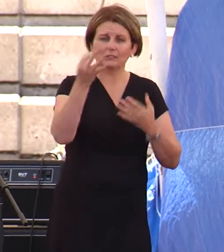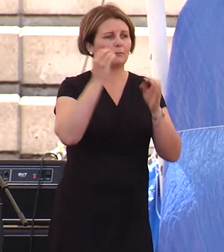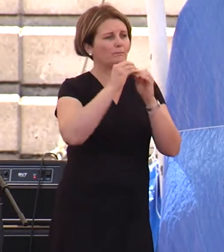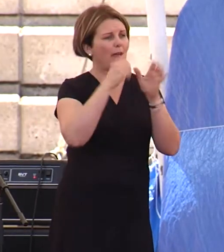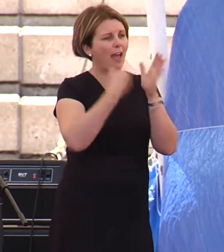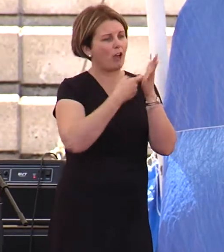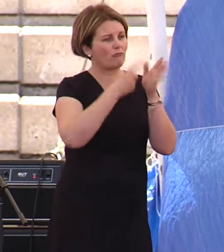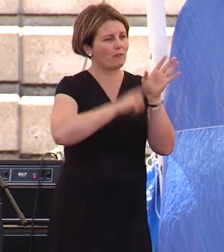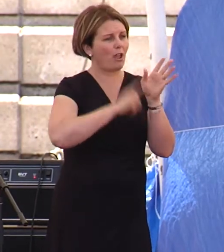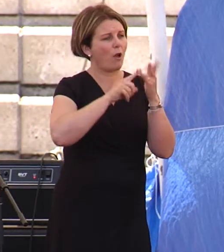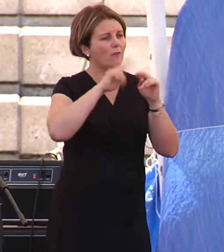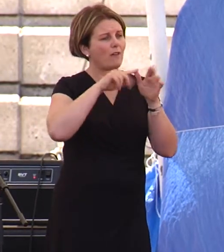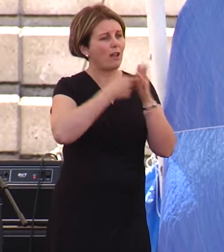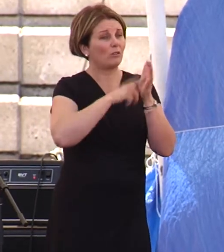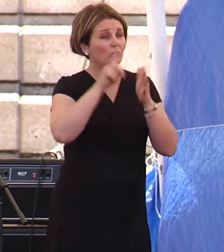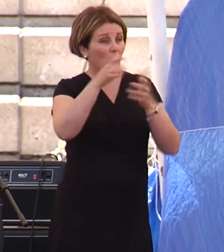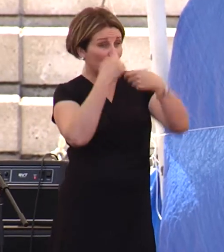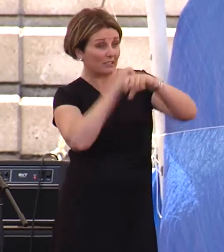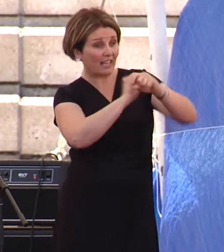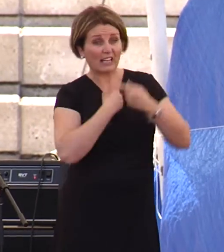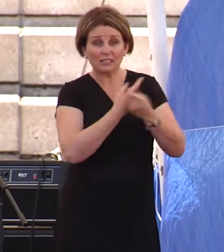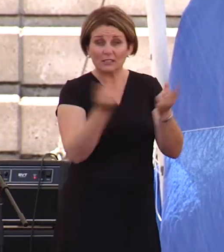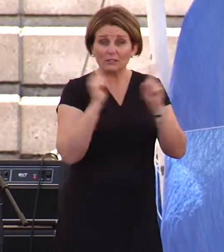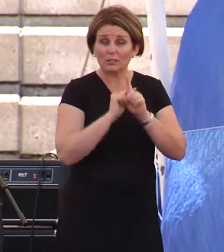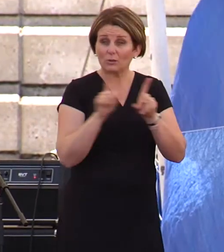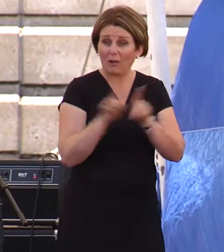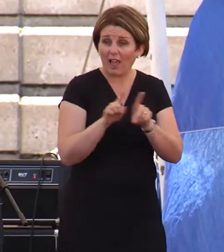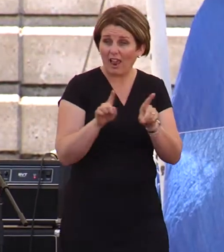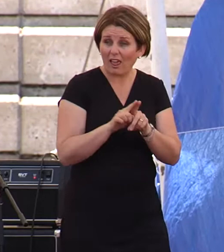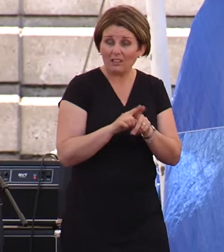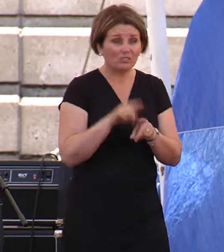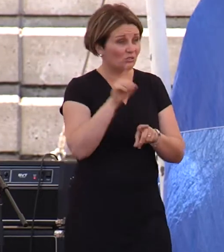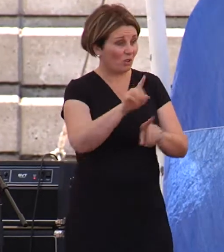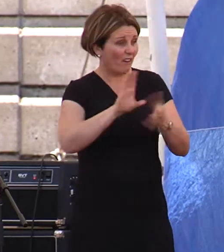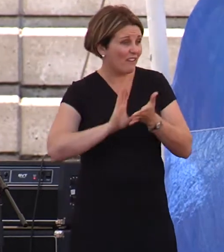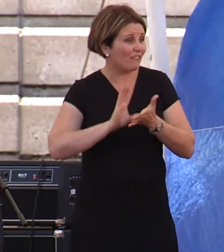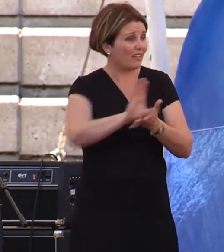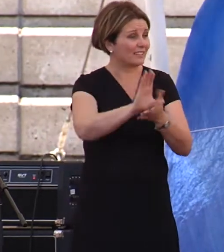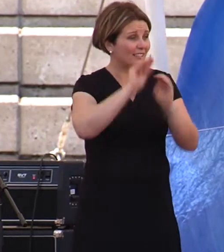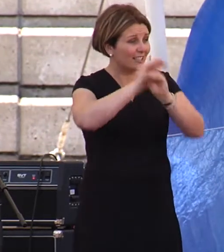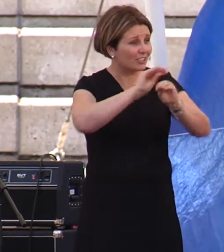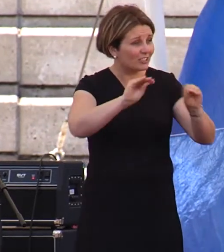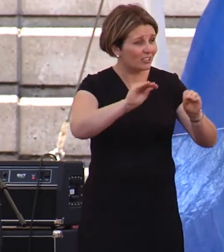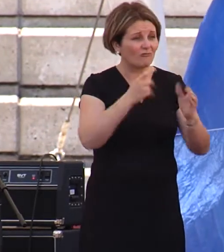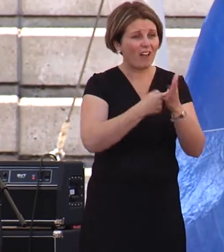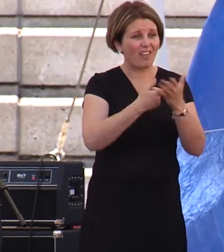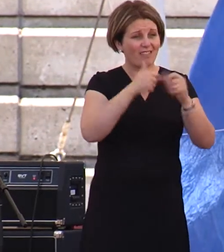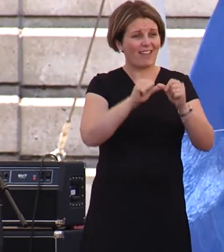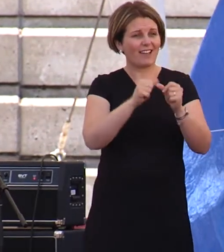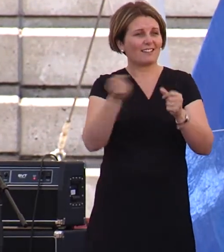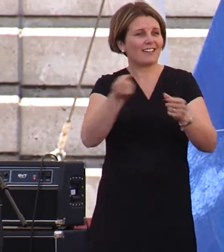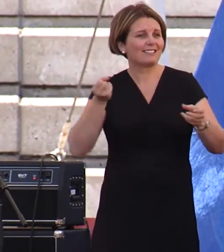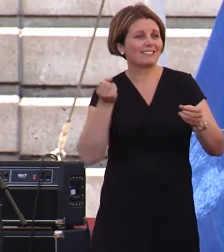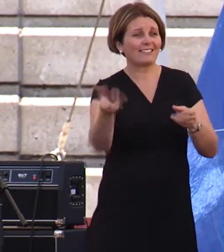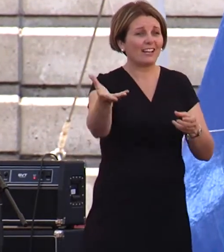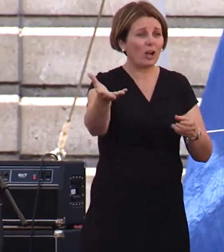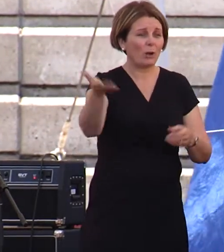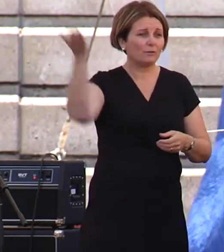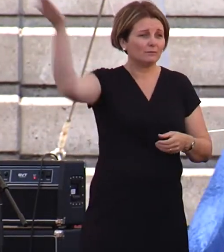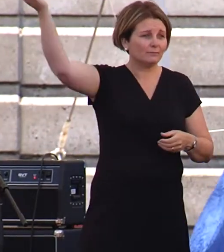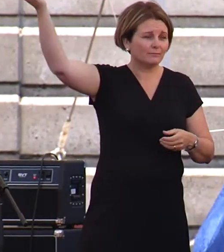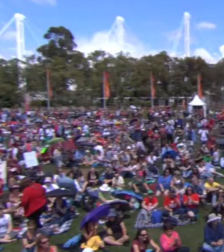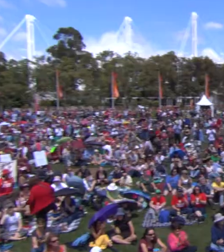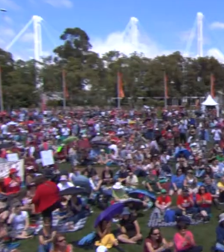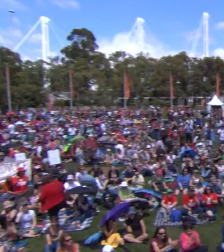O'Farrell, will you protect us as well? Will you invest in education instead of casinos? And will you talk...